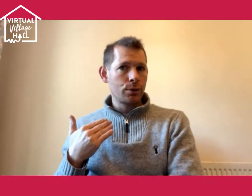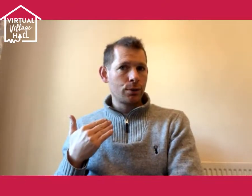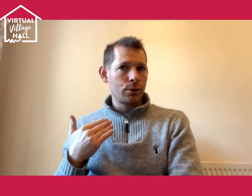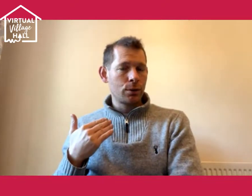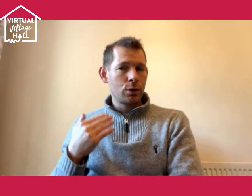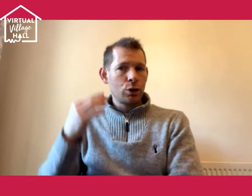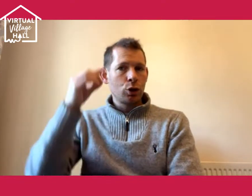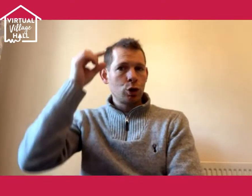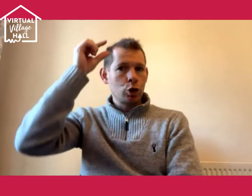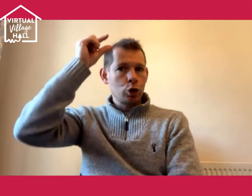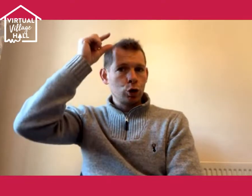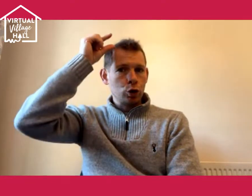long,